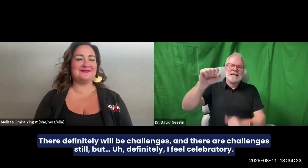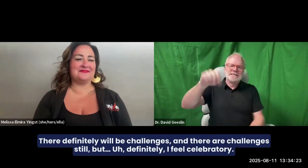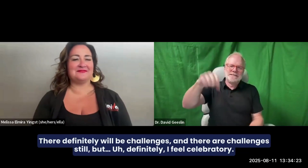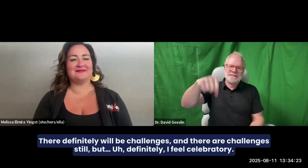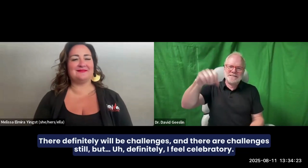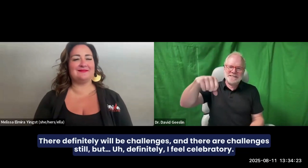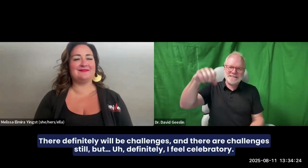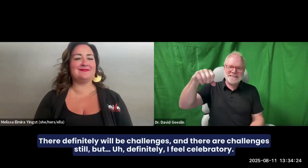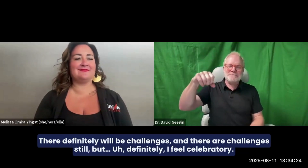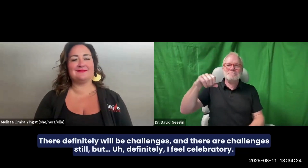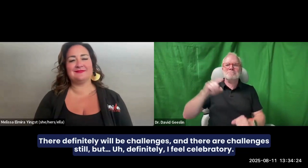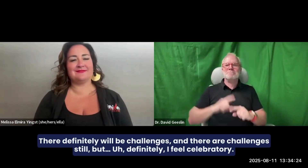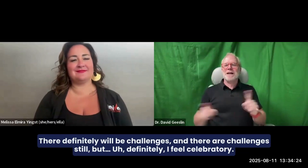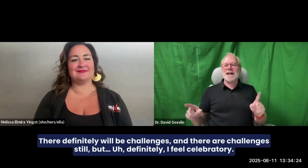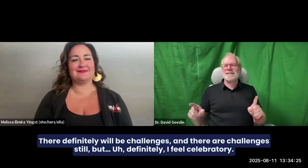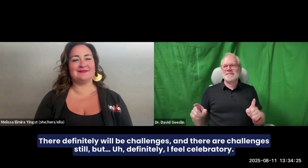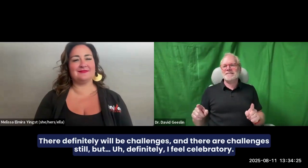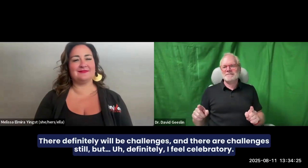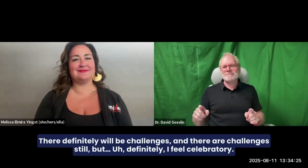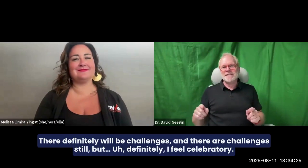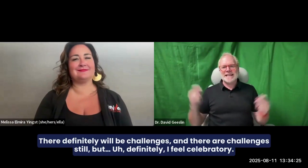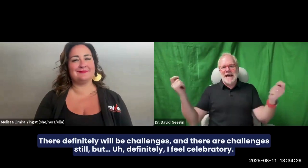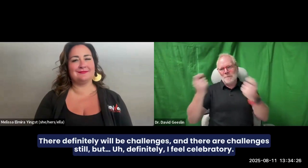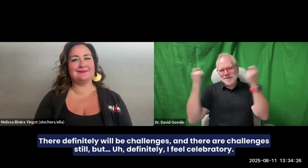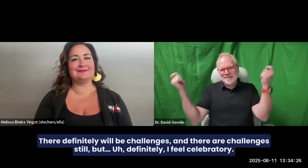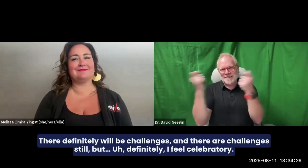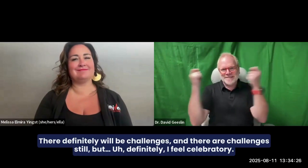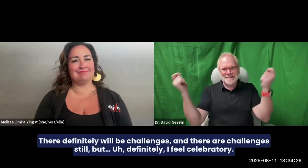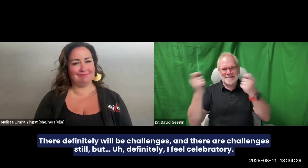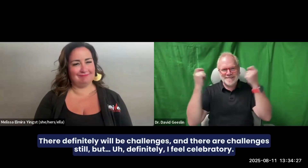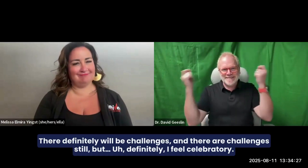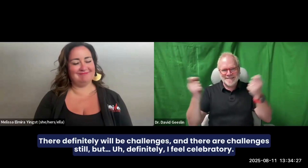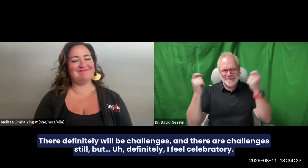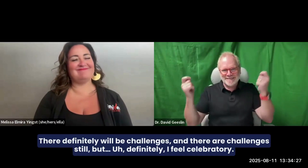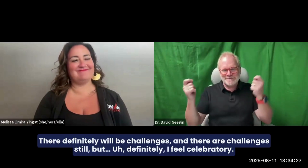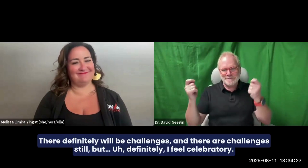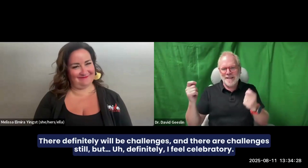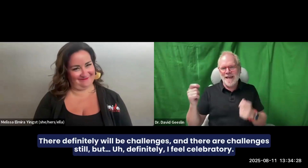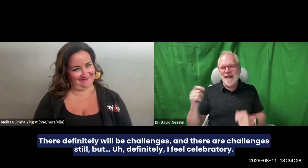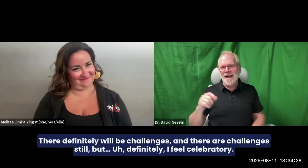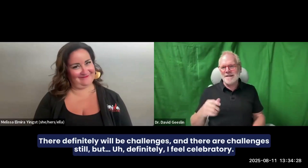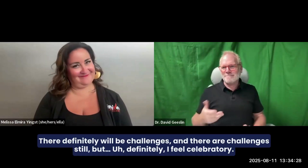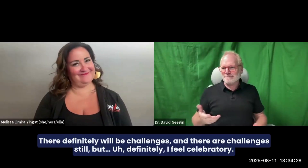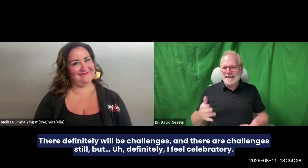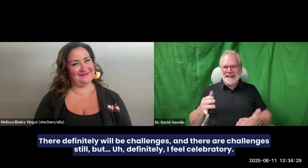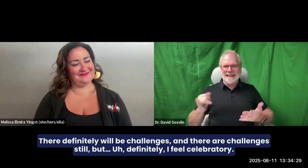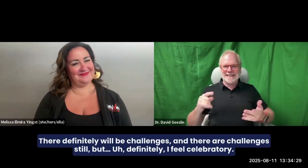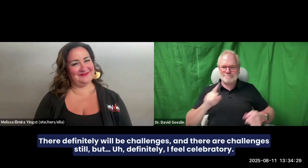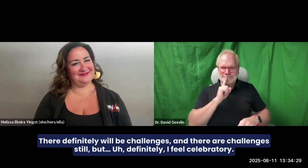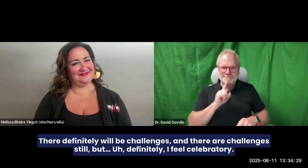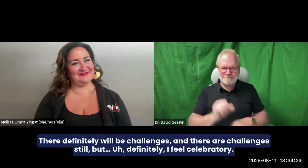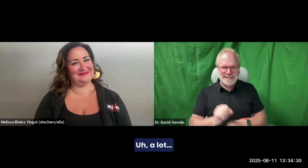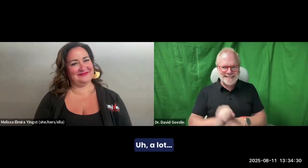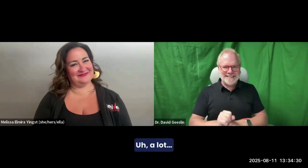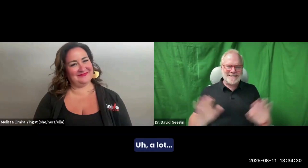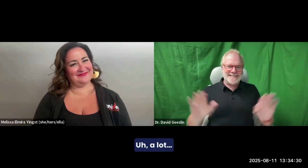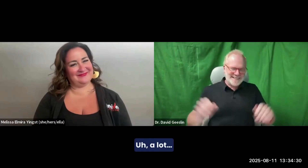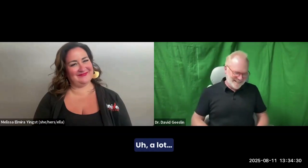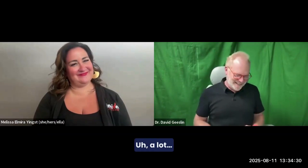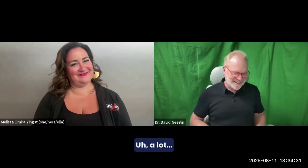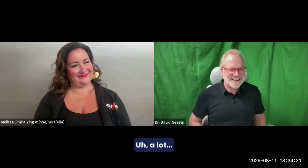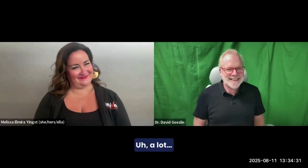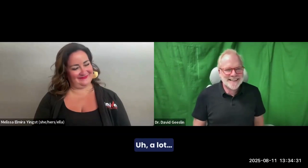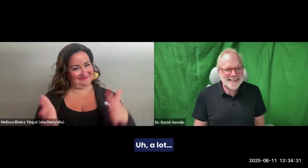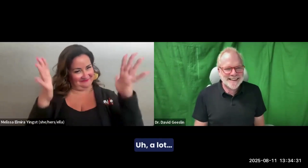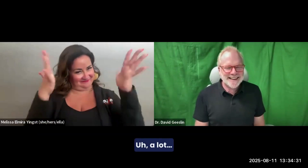And there definitely will be challenges, and there are challenges still, but uh, definitely I feel celebratory. Uh,